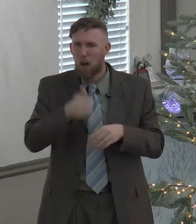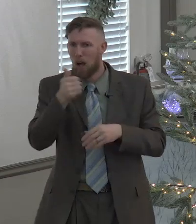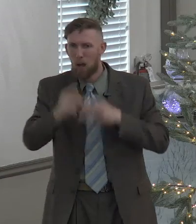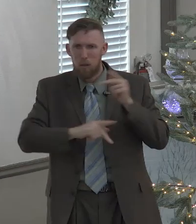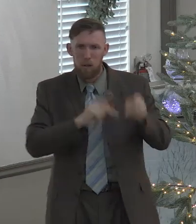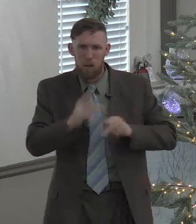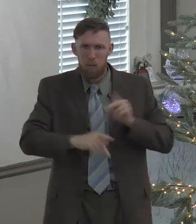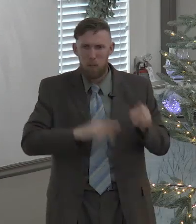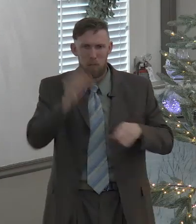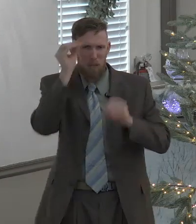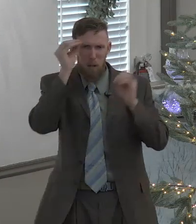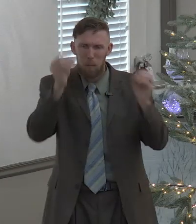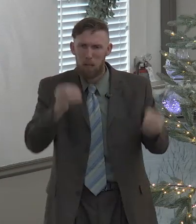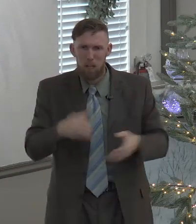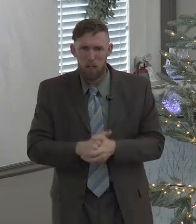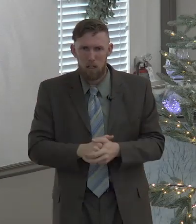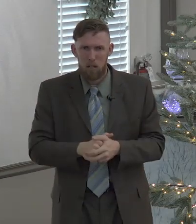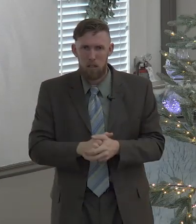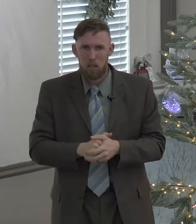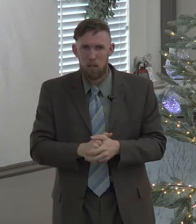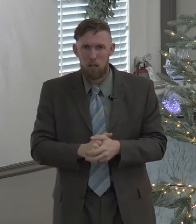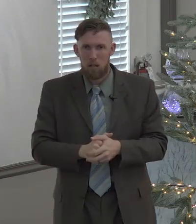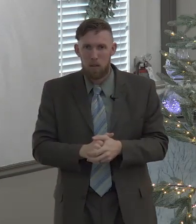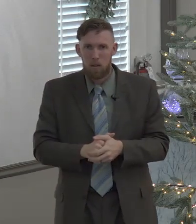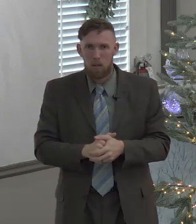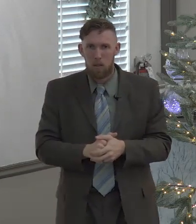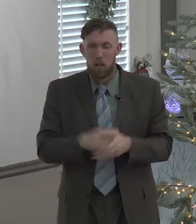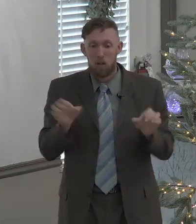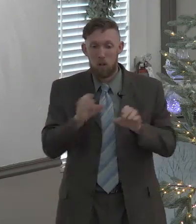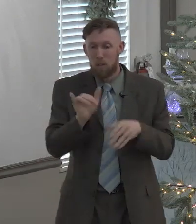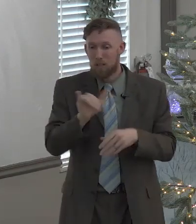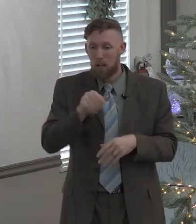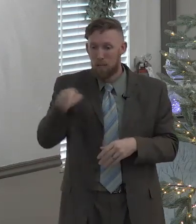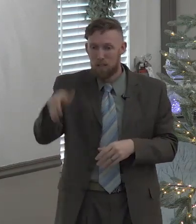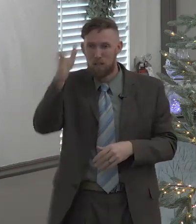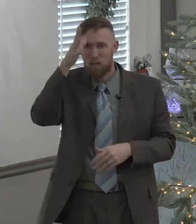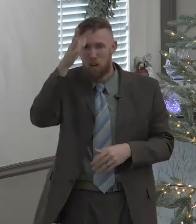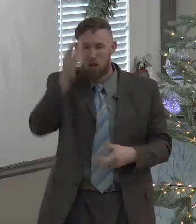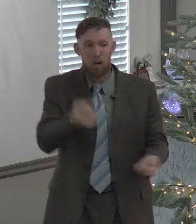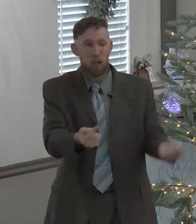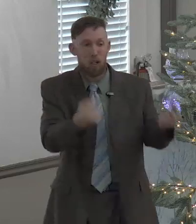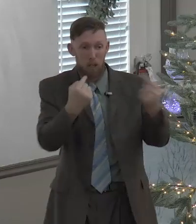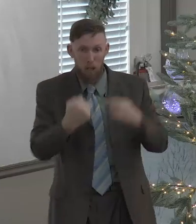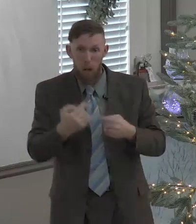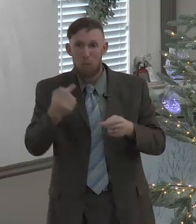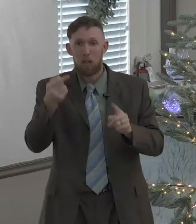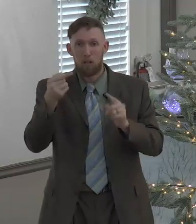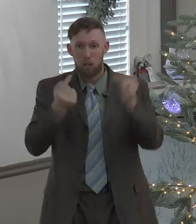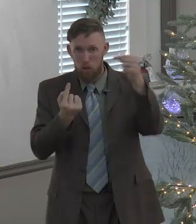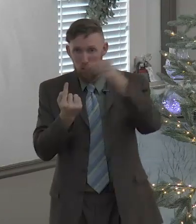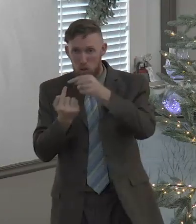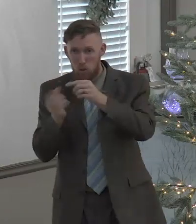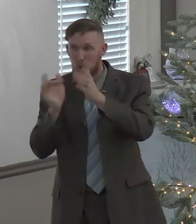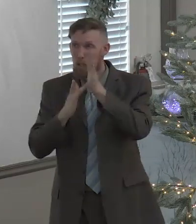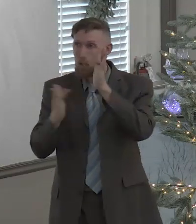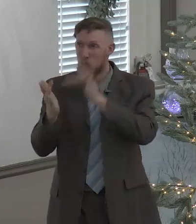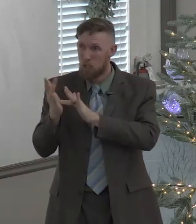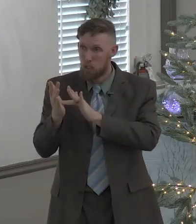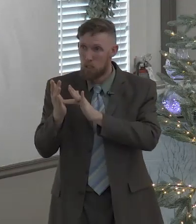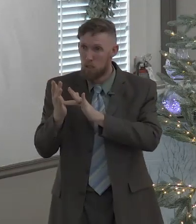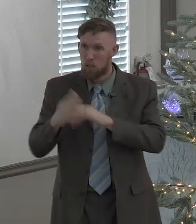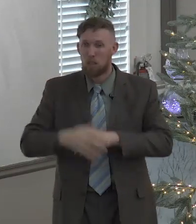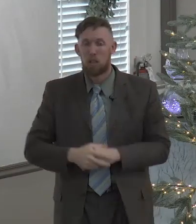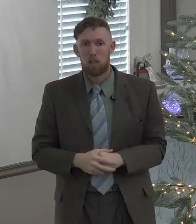Don't worry about what people will say or think or whatever. Don't be a Jairus and come